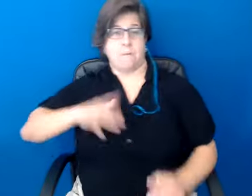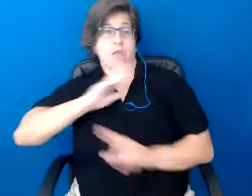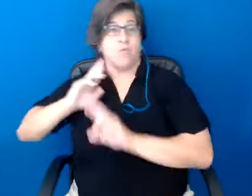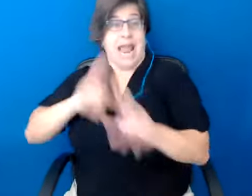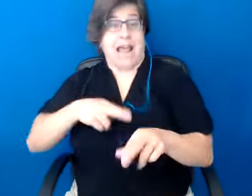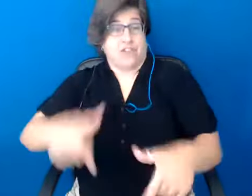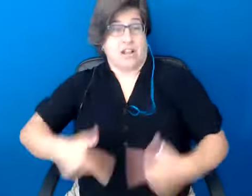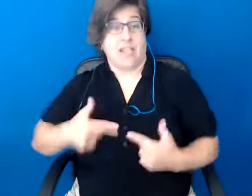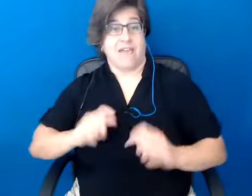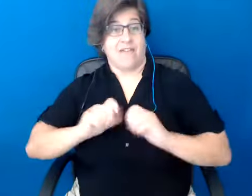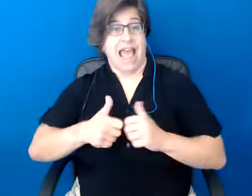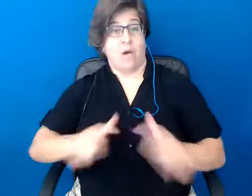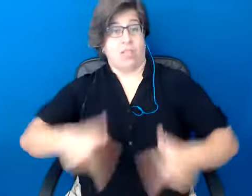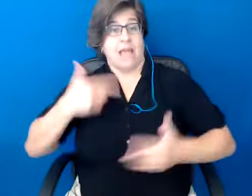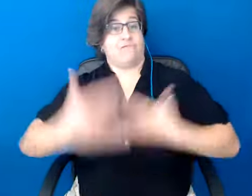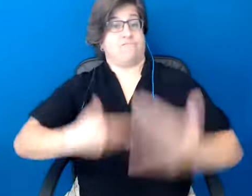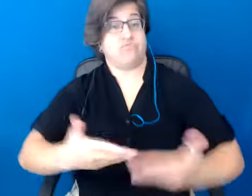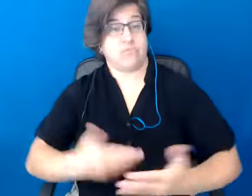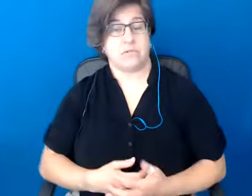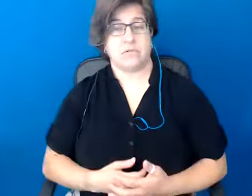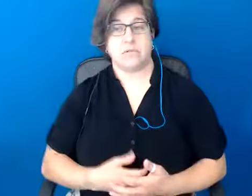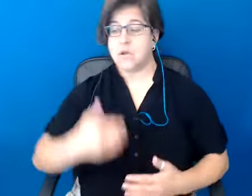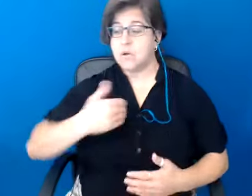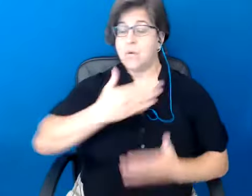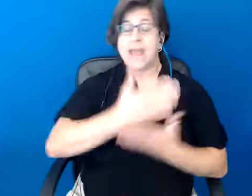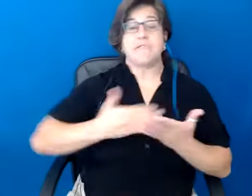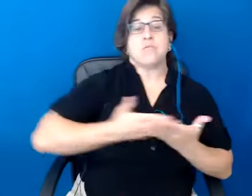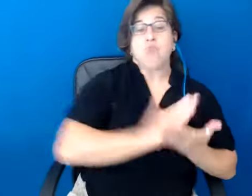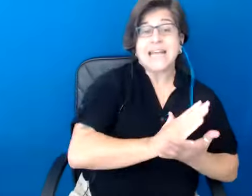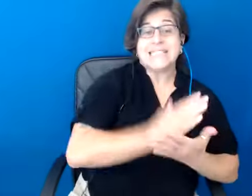can change, my attitude, my reaction to life on life's terms.